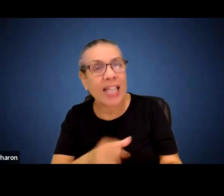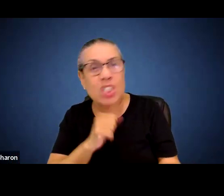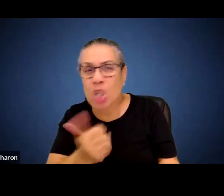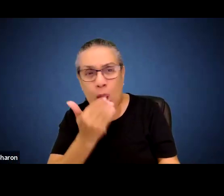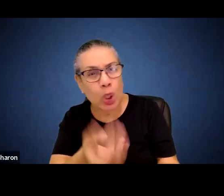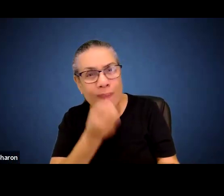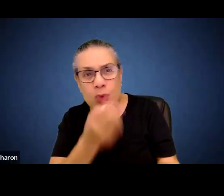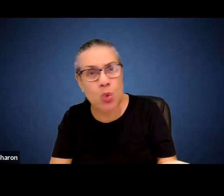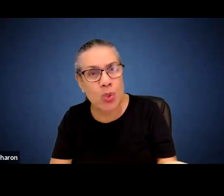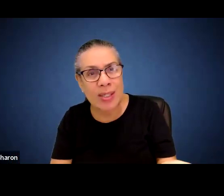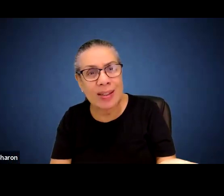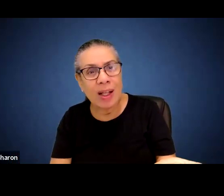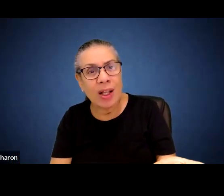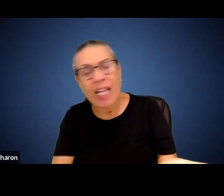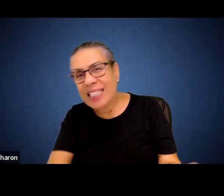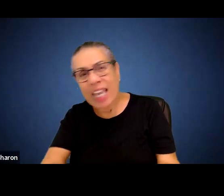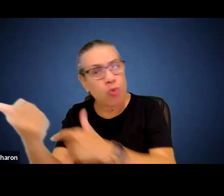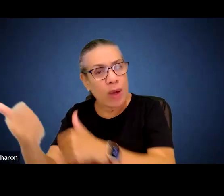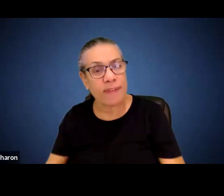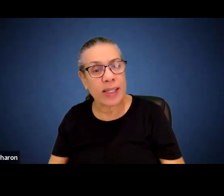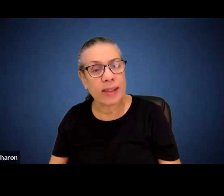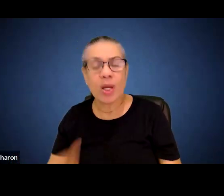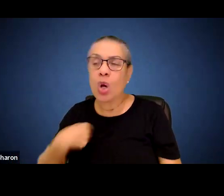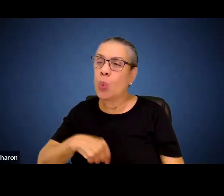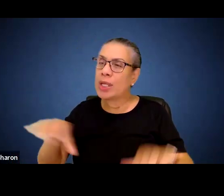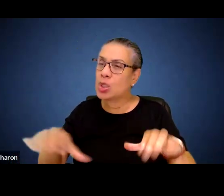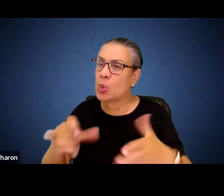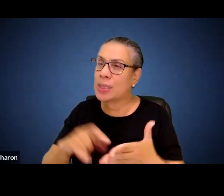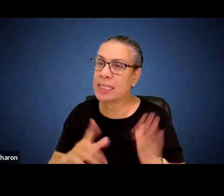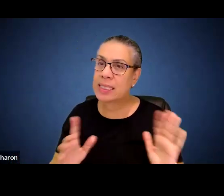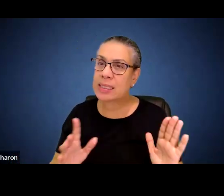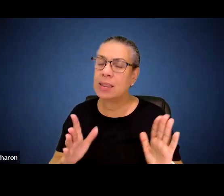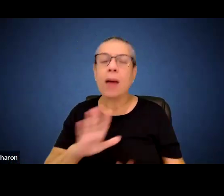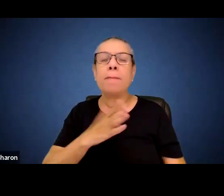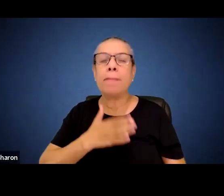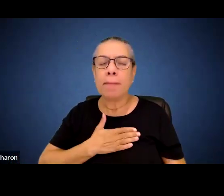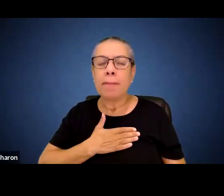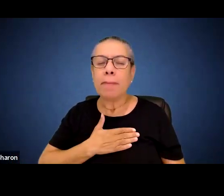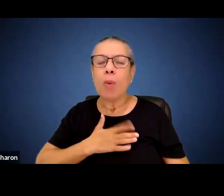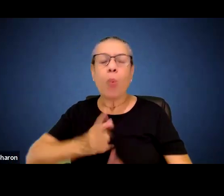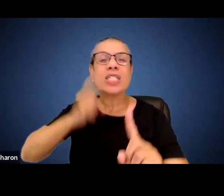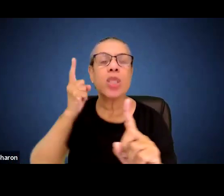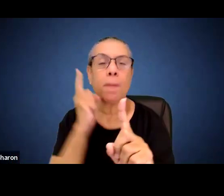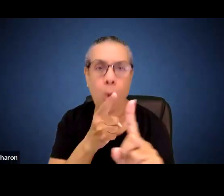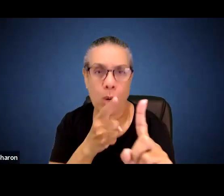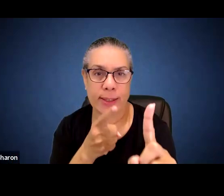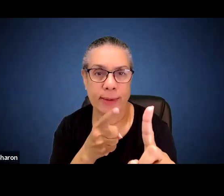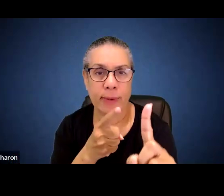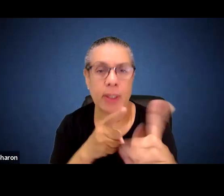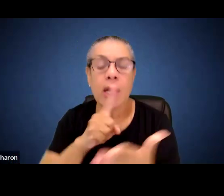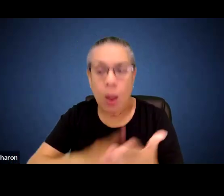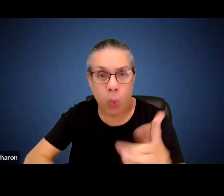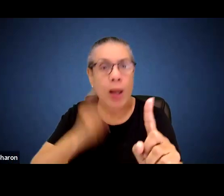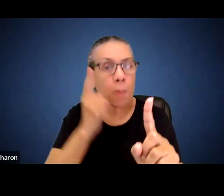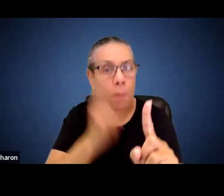to eat. And I feel like we do this all the time where we're like, we're not getting to the point of like, at what point is